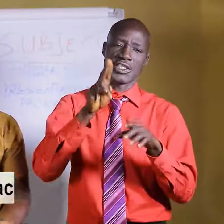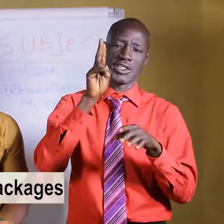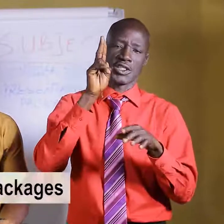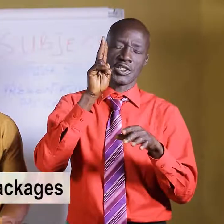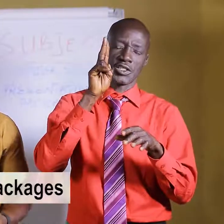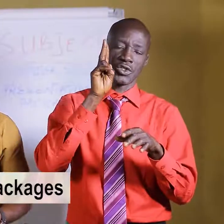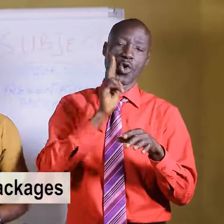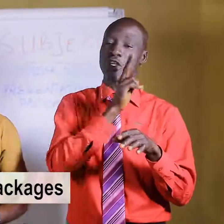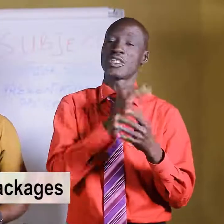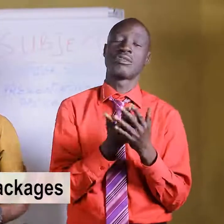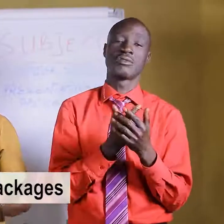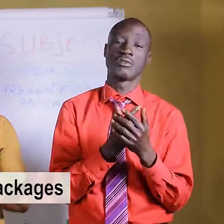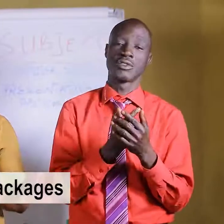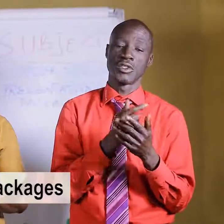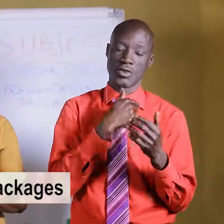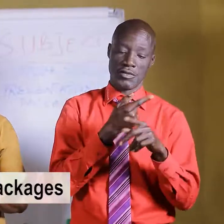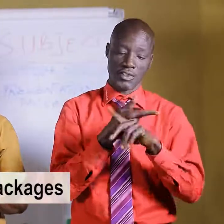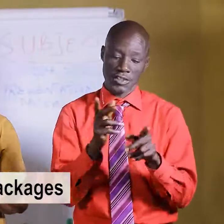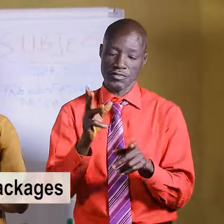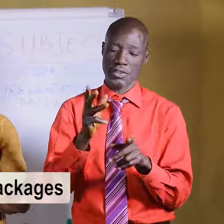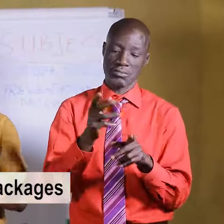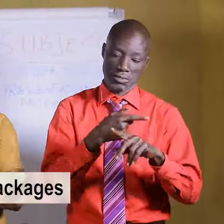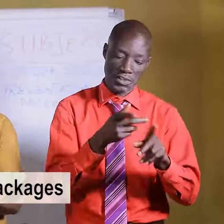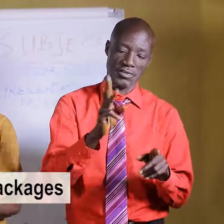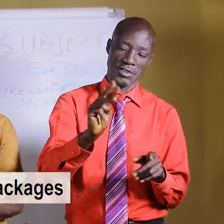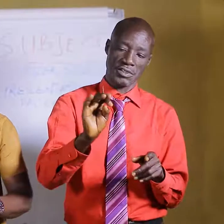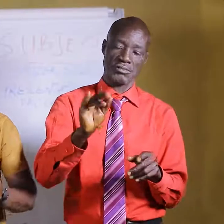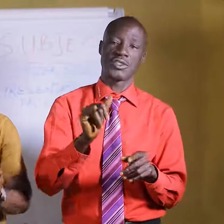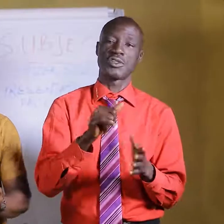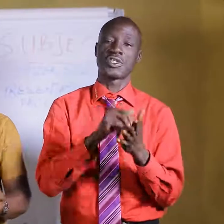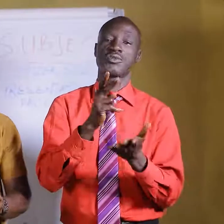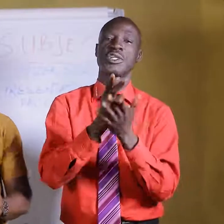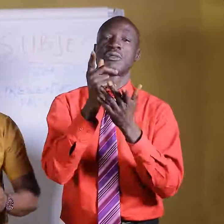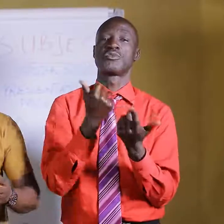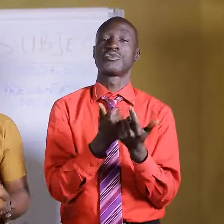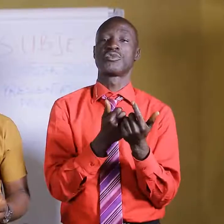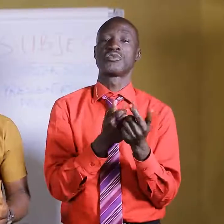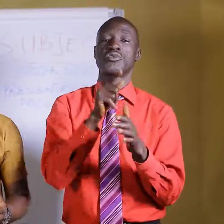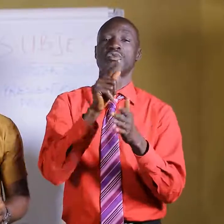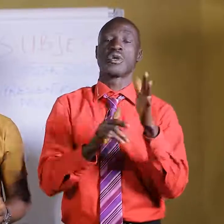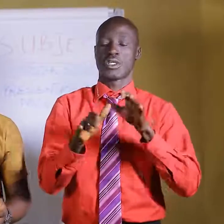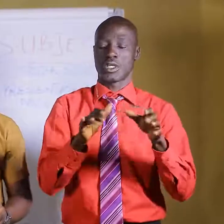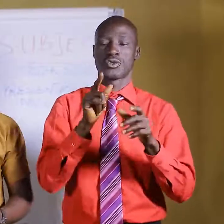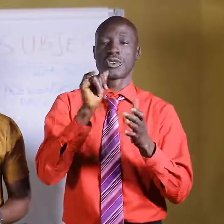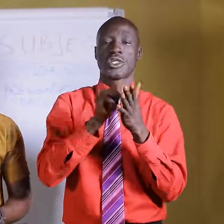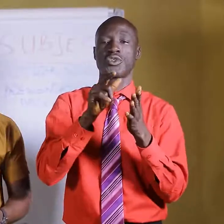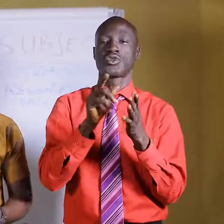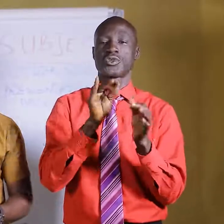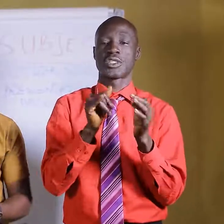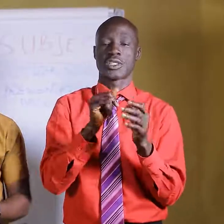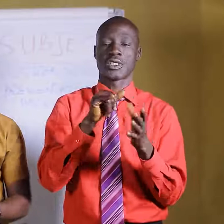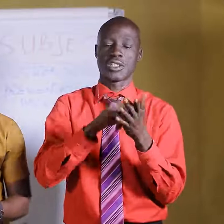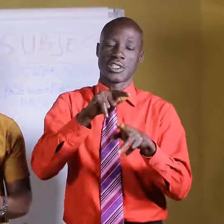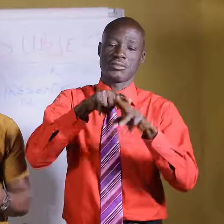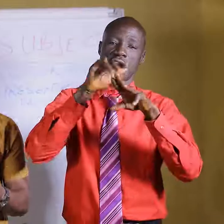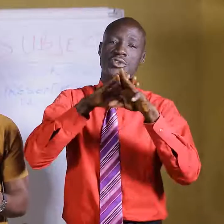have this menu telling us or deciding or helping us decide what action we should take. Depending on